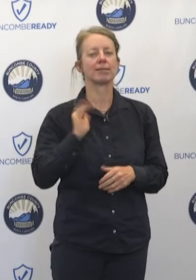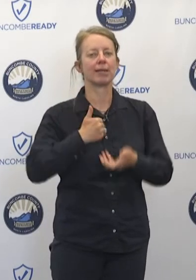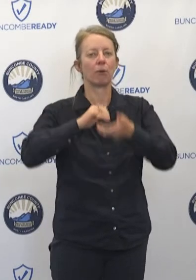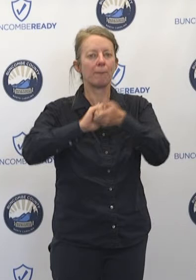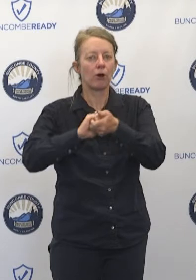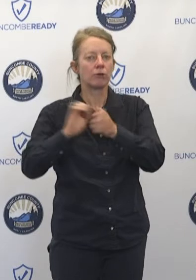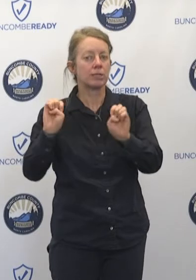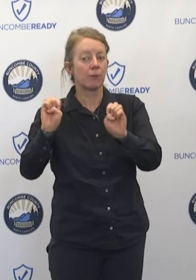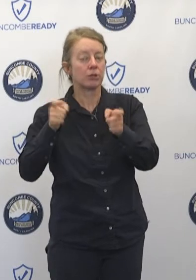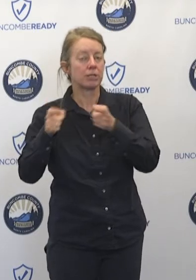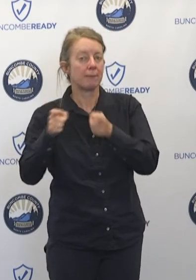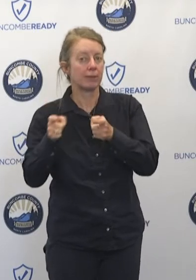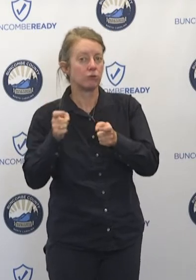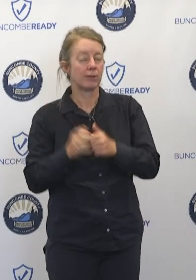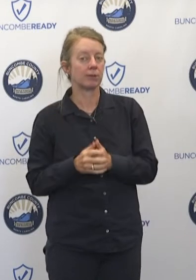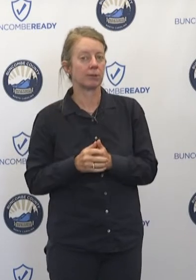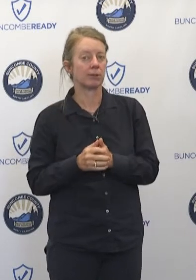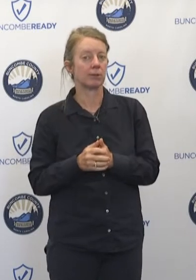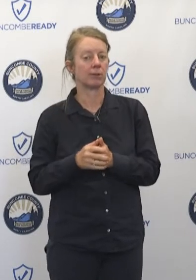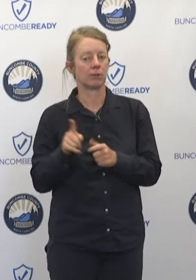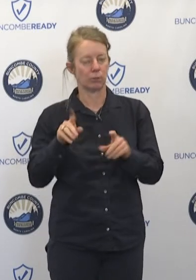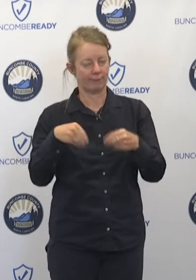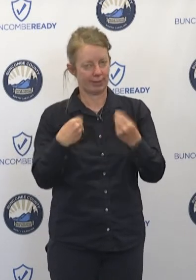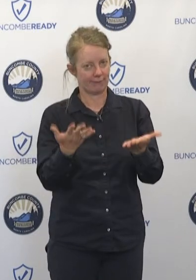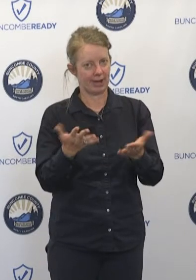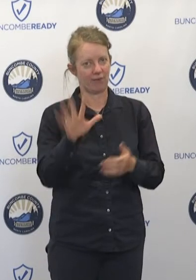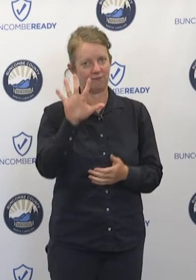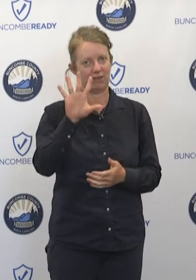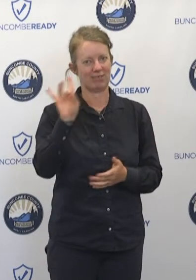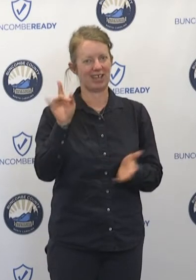in emergency management have administered